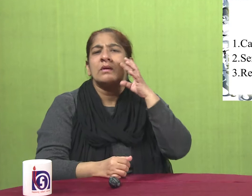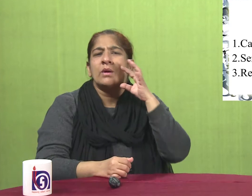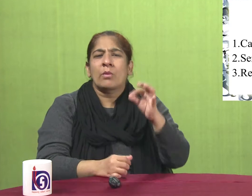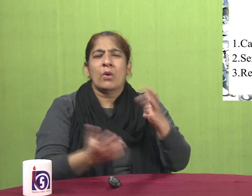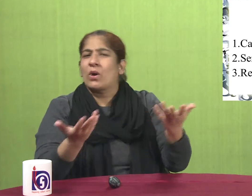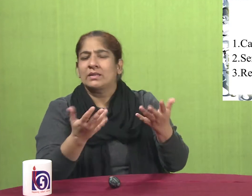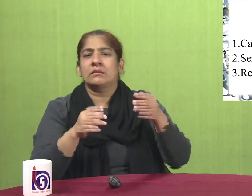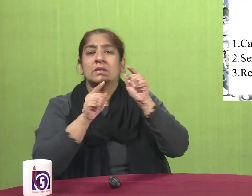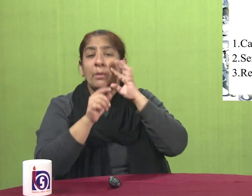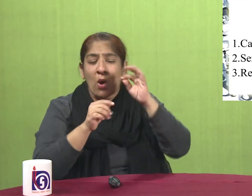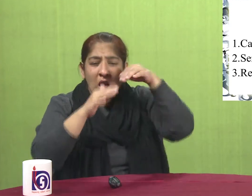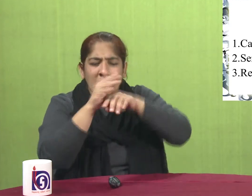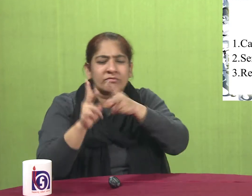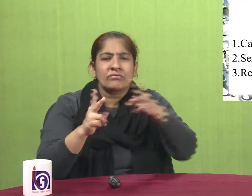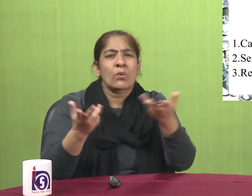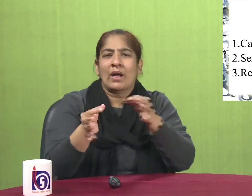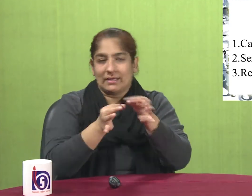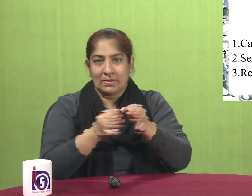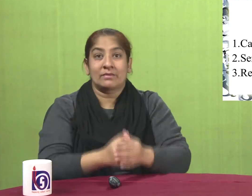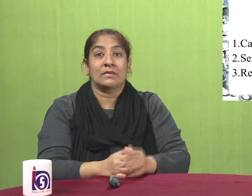Then comes, what is the importance of banking?